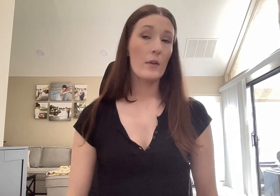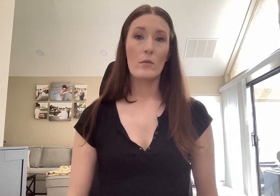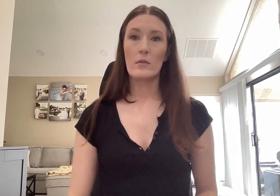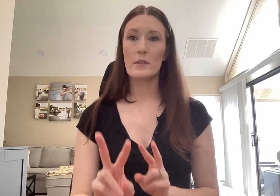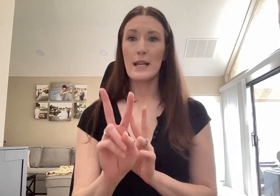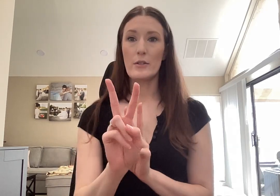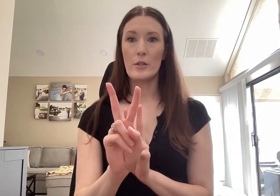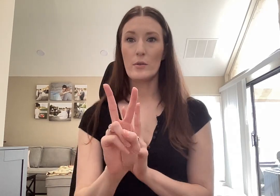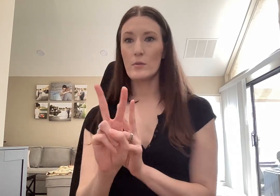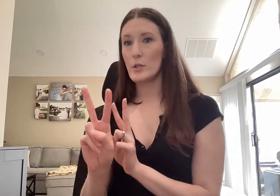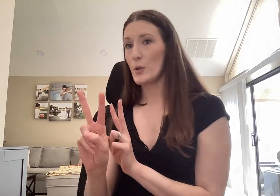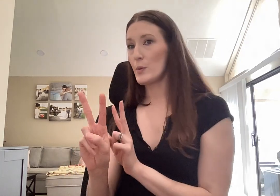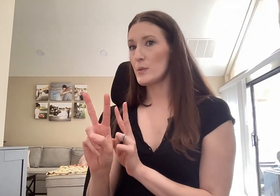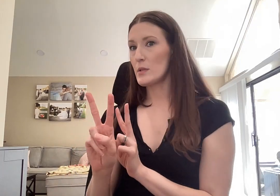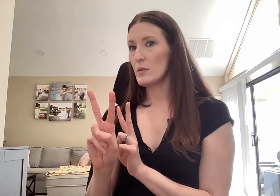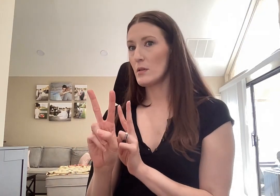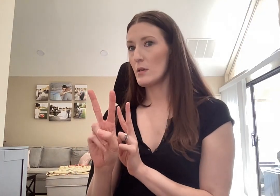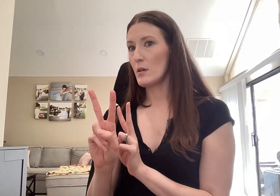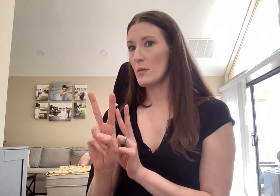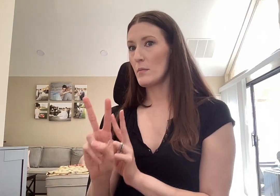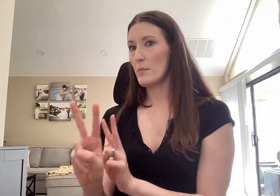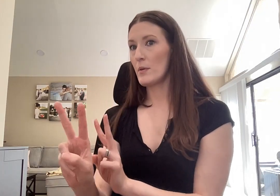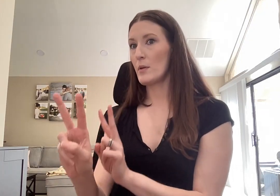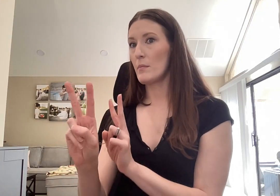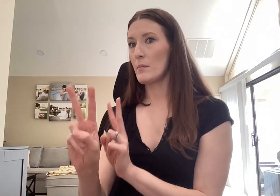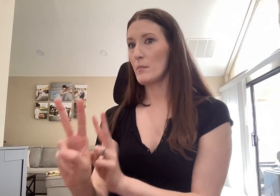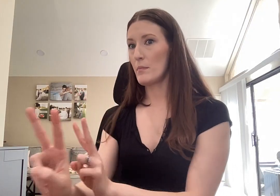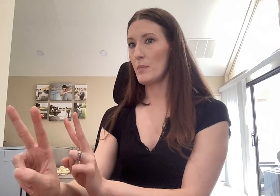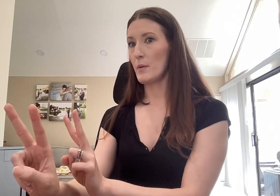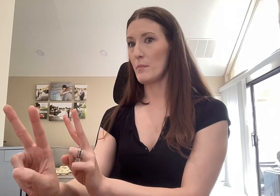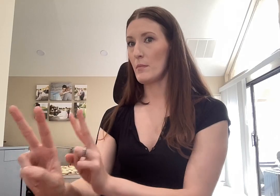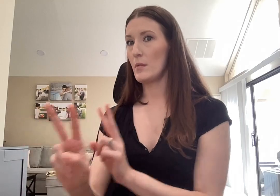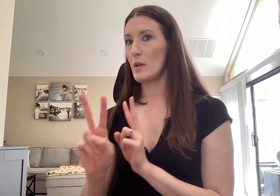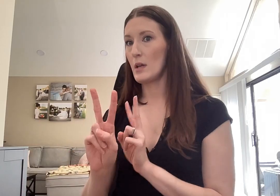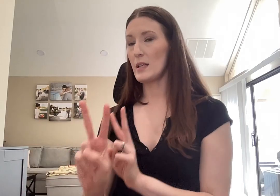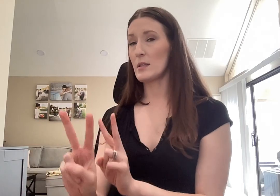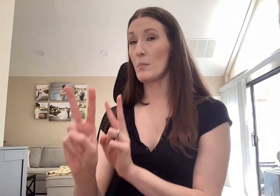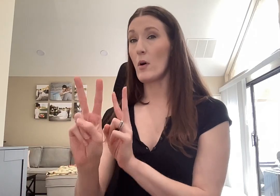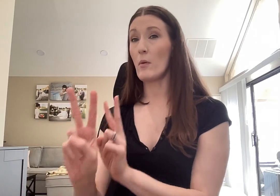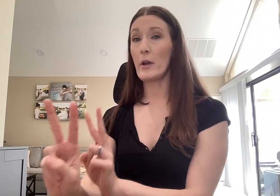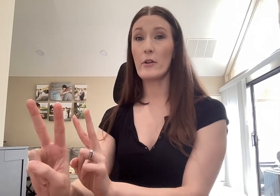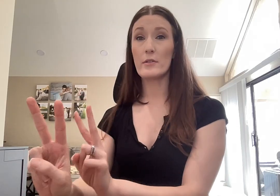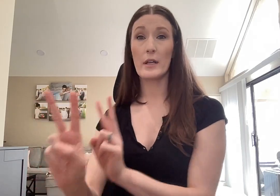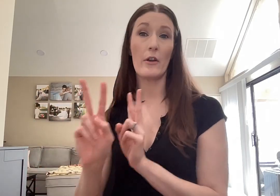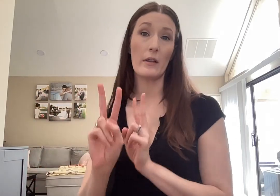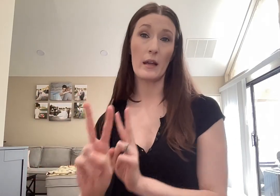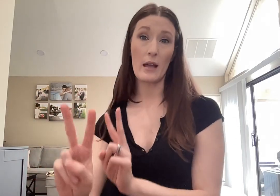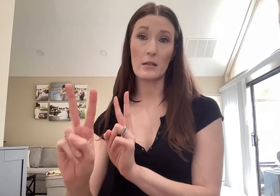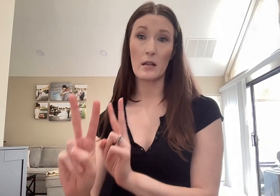Funeral, take 2 twos. Boom, boom. It's the pallbearers carrying the casket.